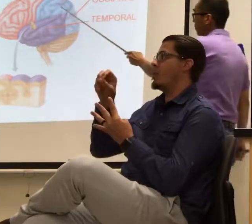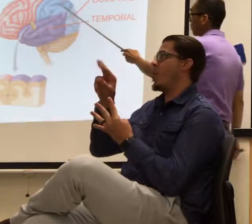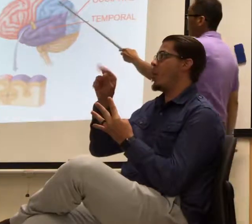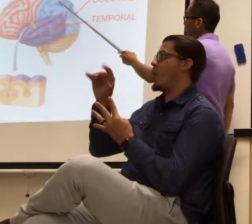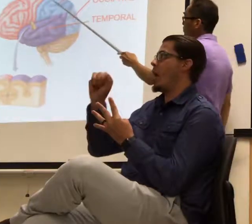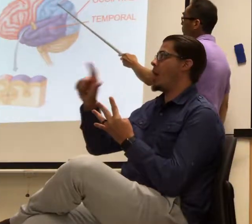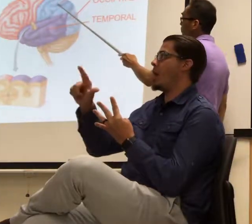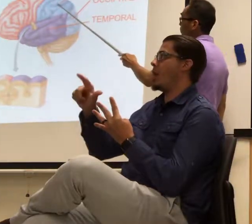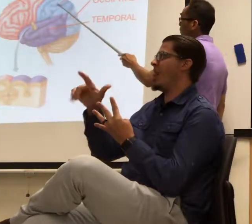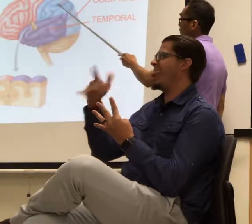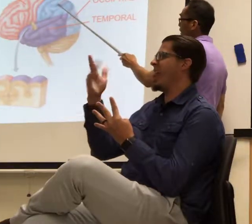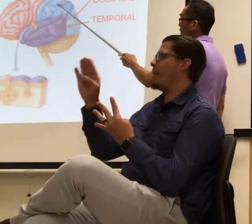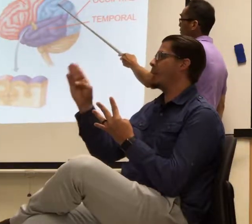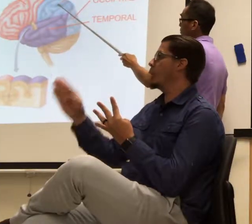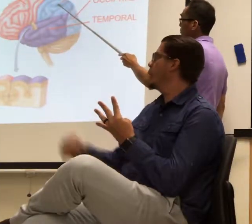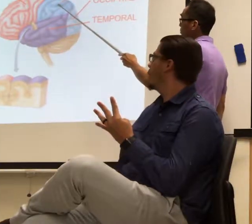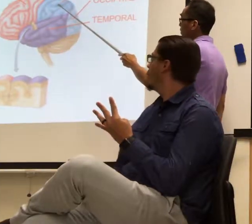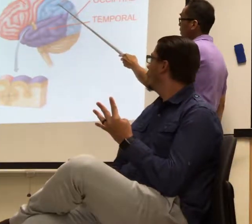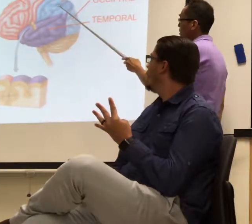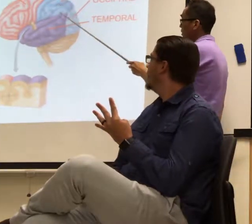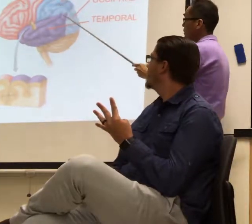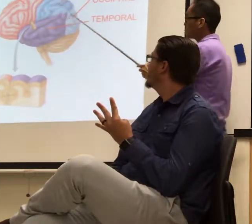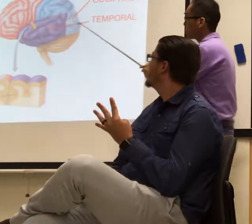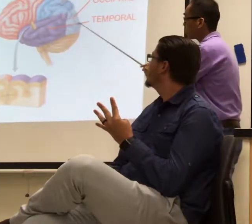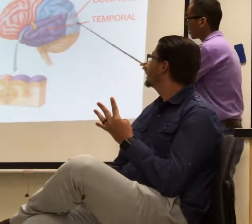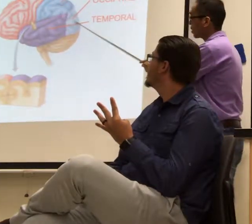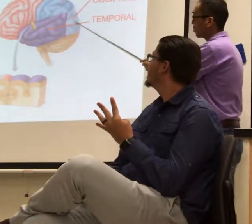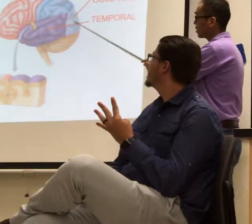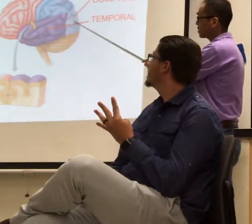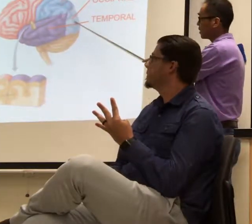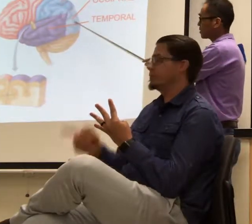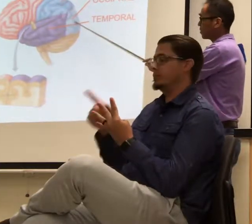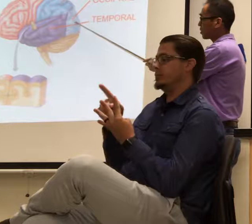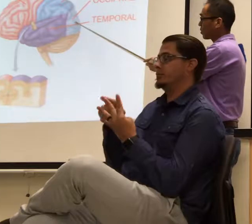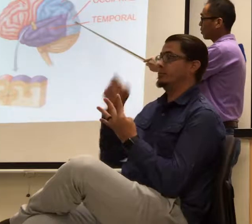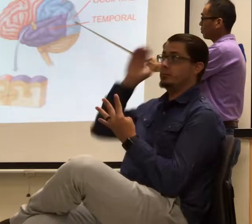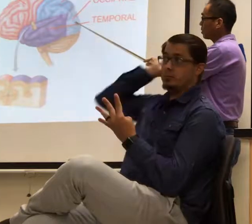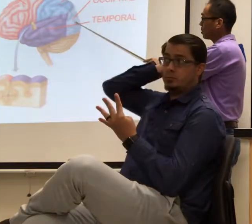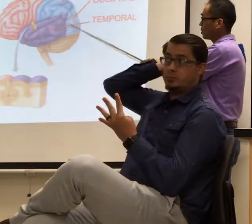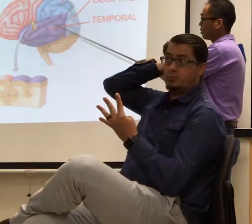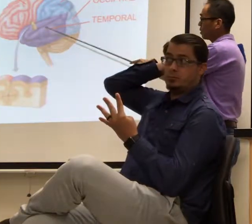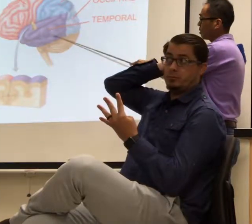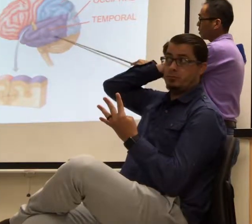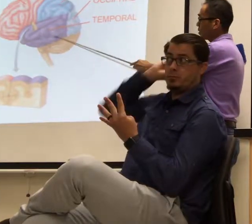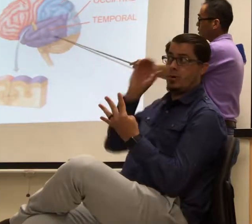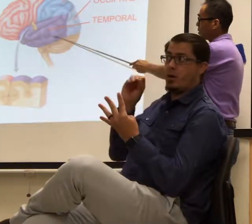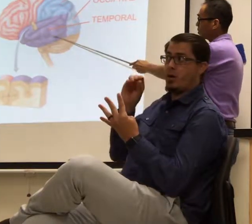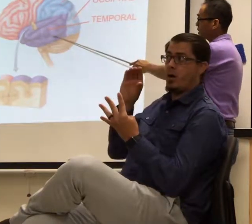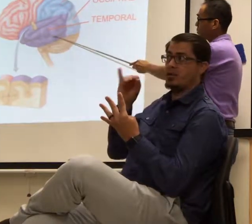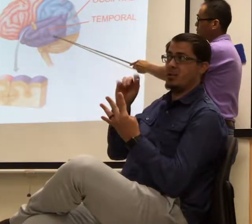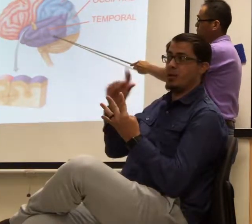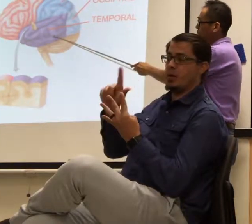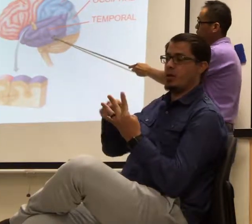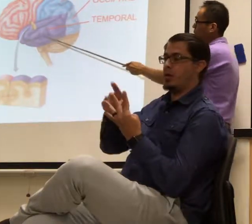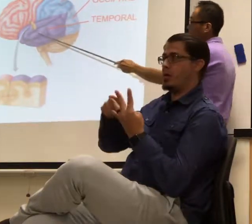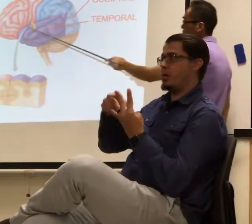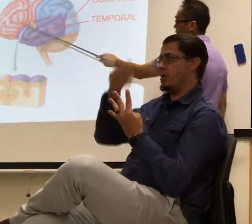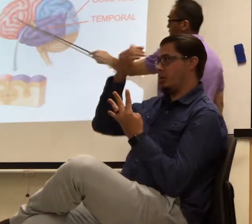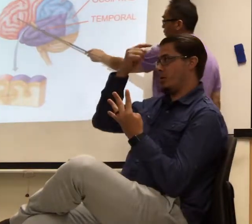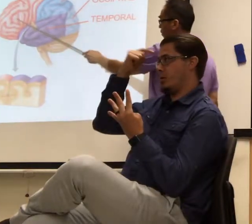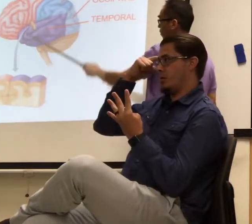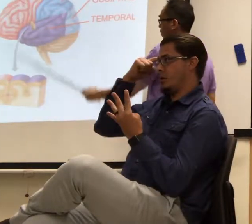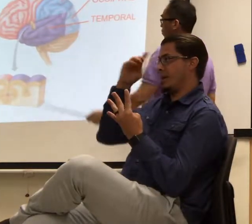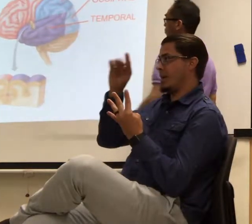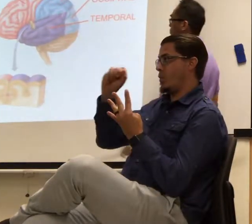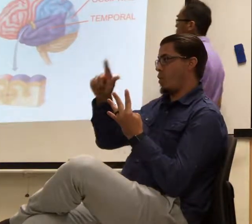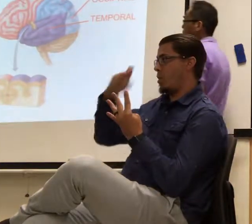this light blue right here. Posterior part of the brain is the occipital lobe, temporal lobe, and